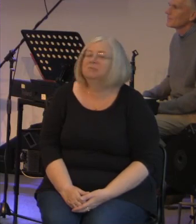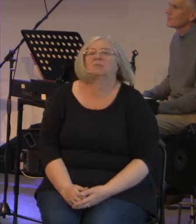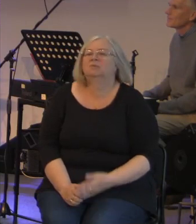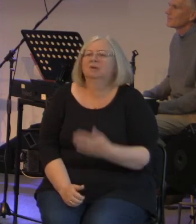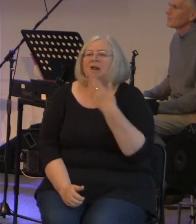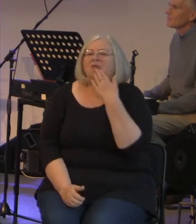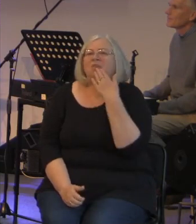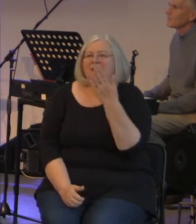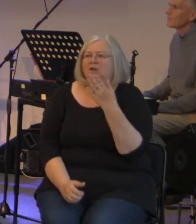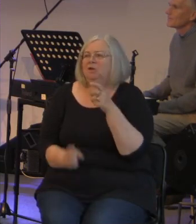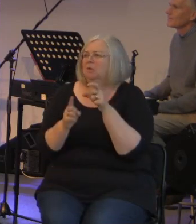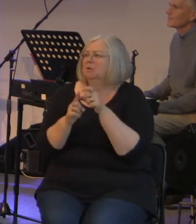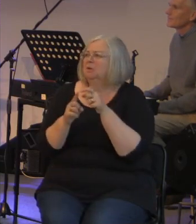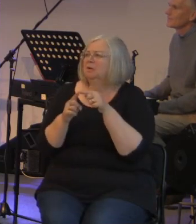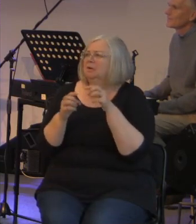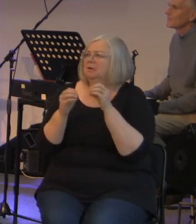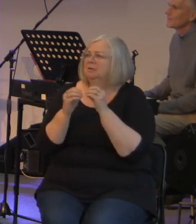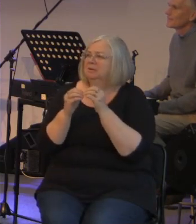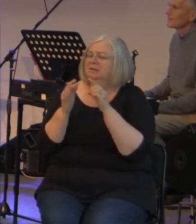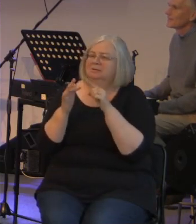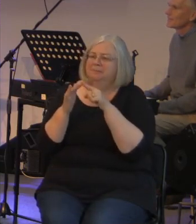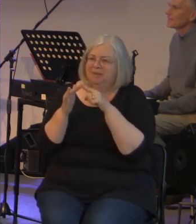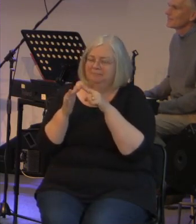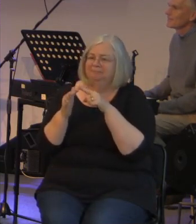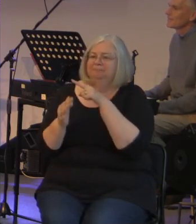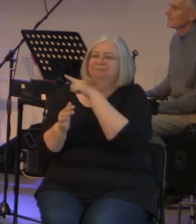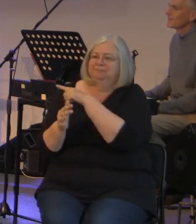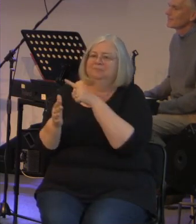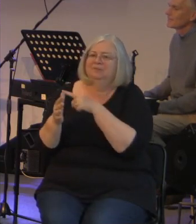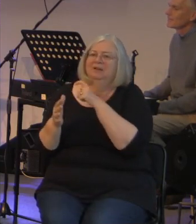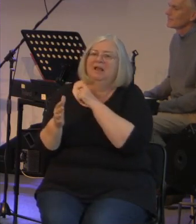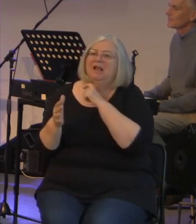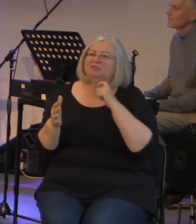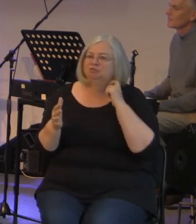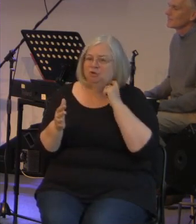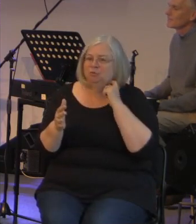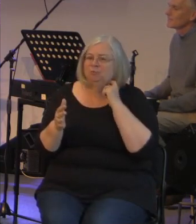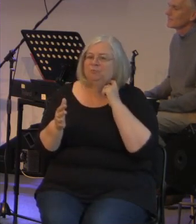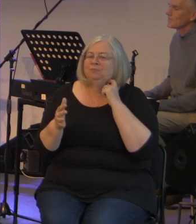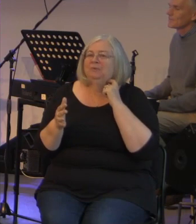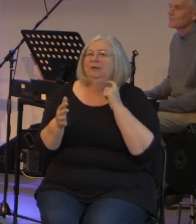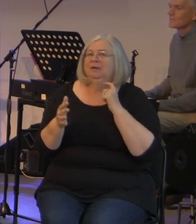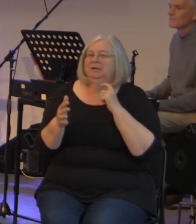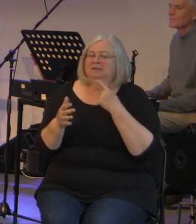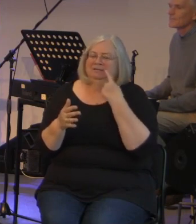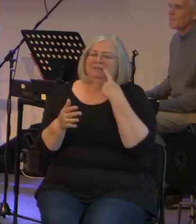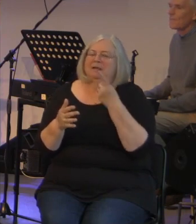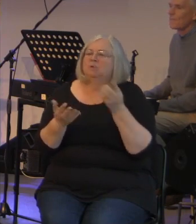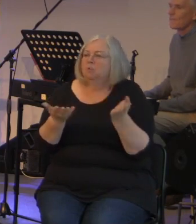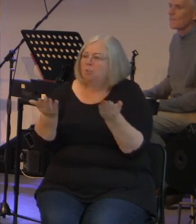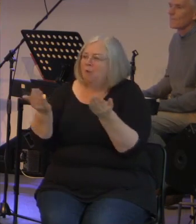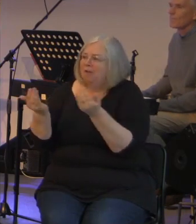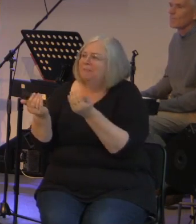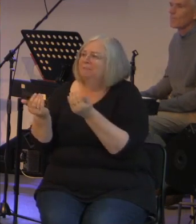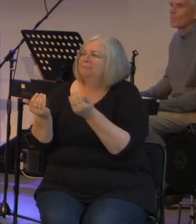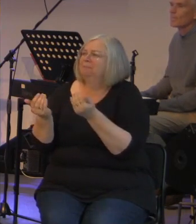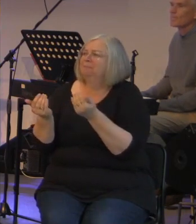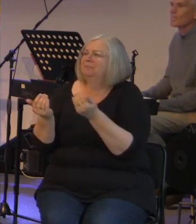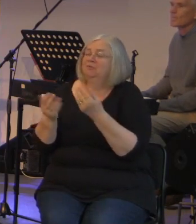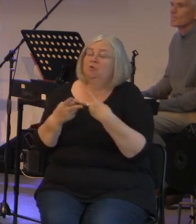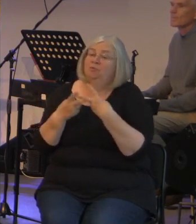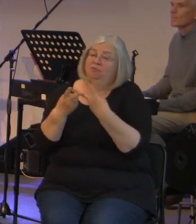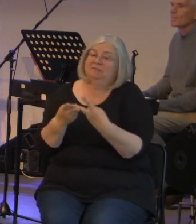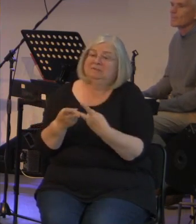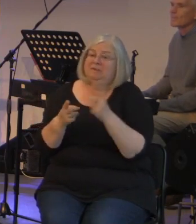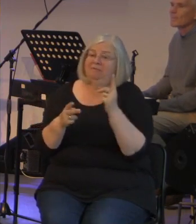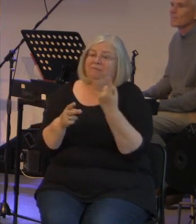Let me add my warm welcome to that of Debbie and Dave as well. If you're a guest with us here today for the first time, a big